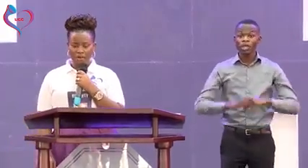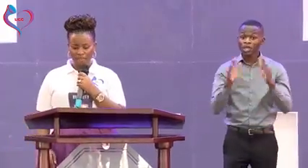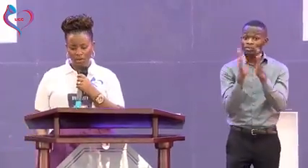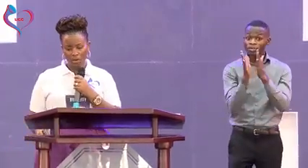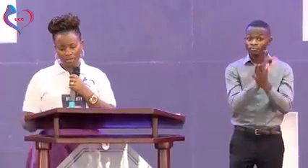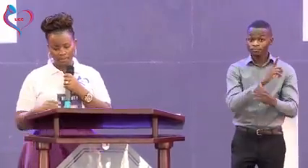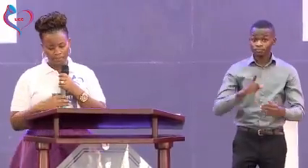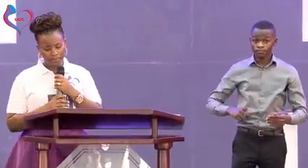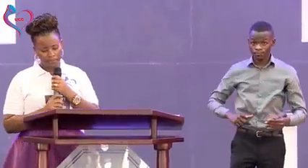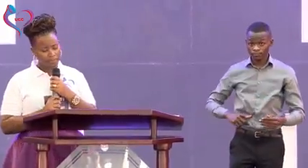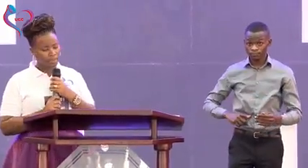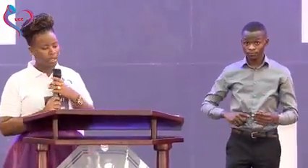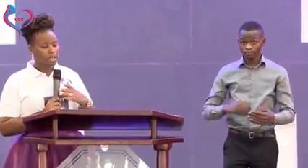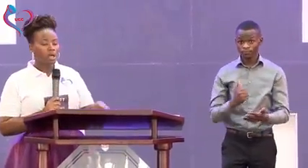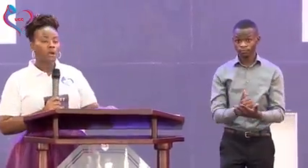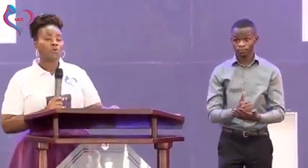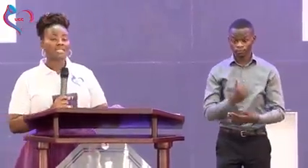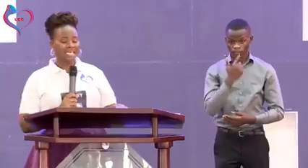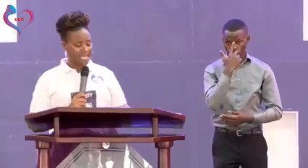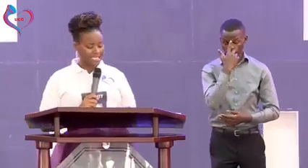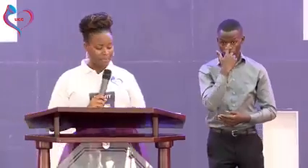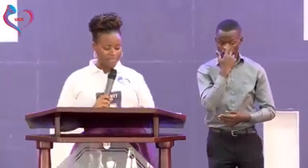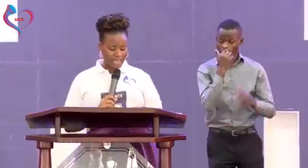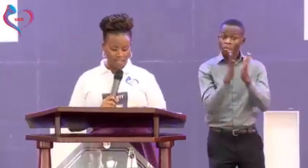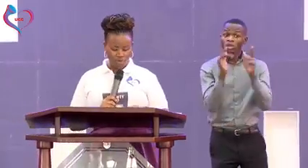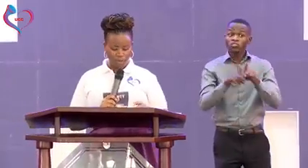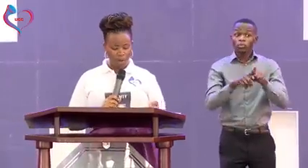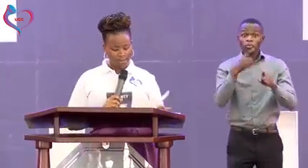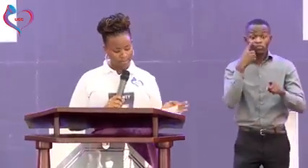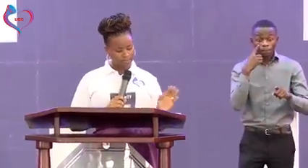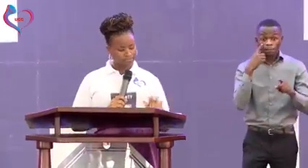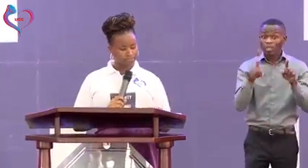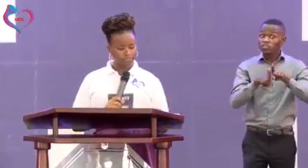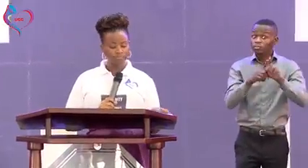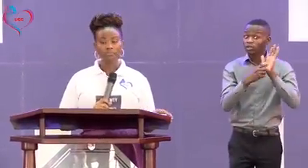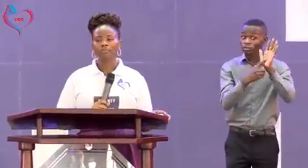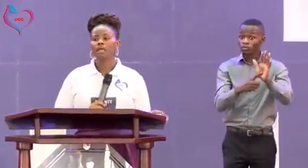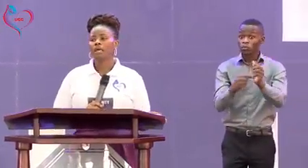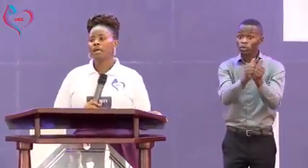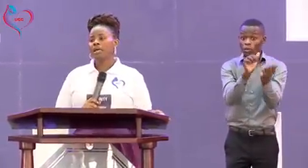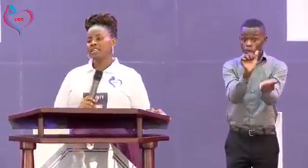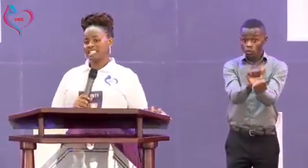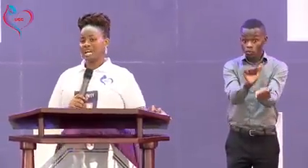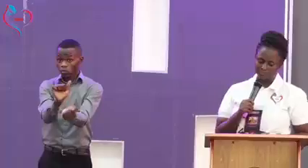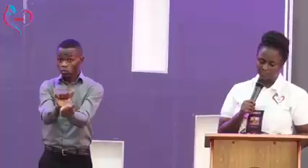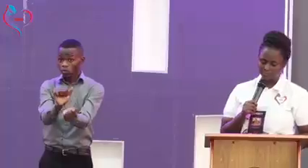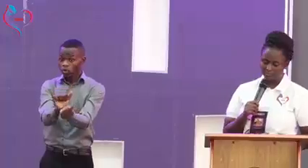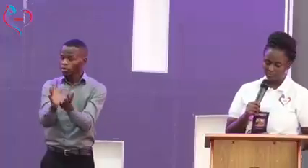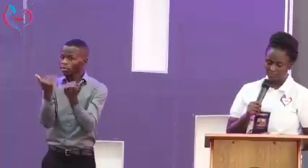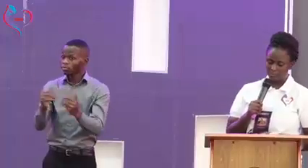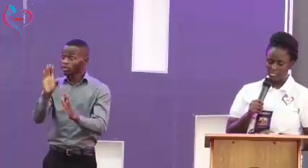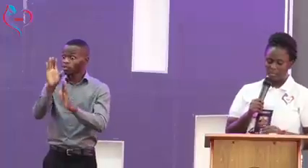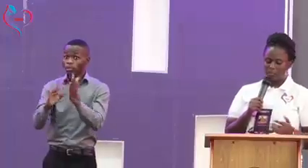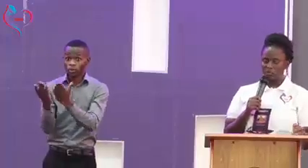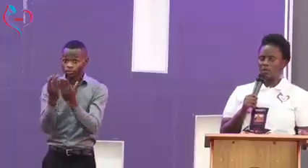Praise the name of the Lord. We see the same thing to Paul. In the chapter where